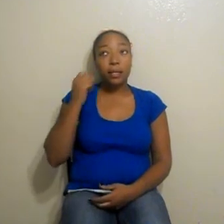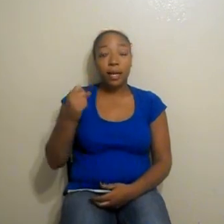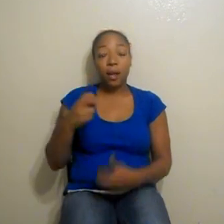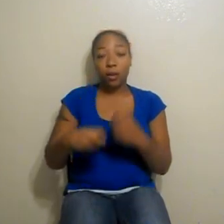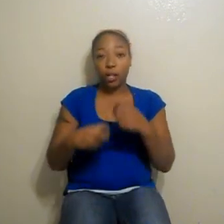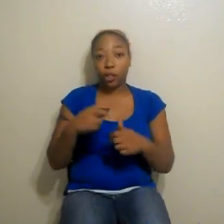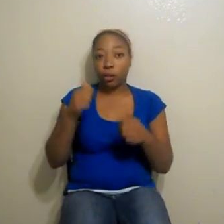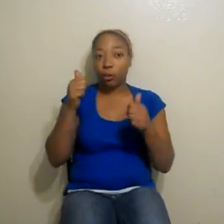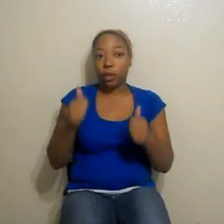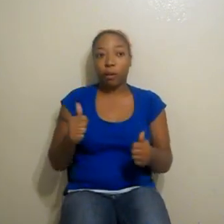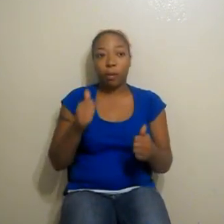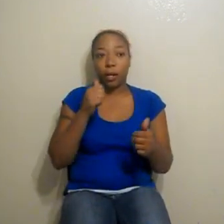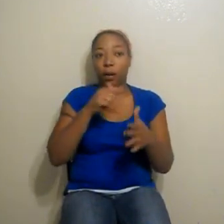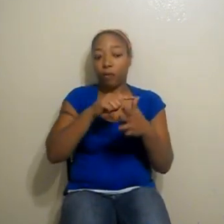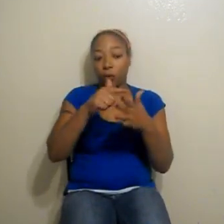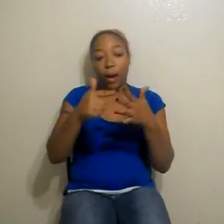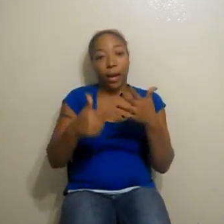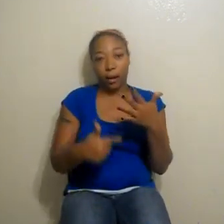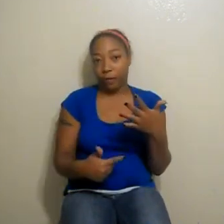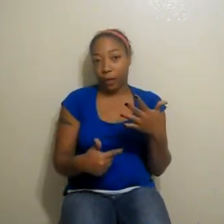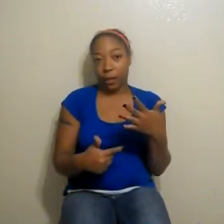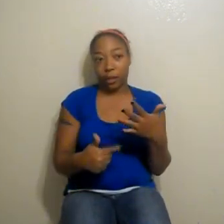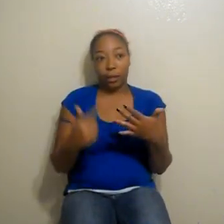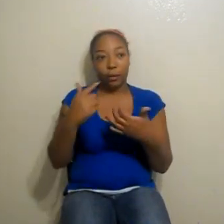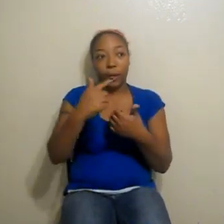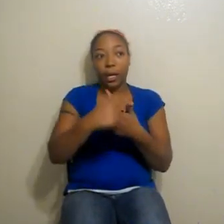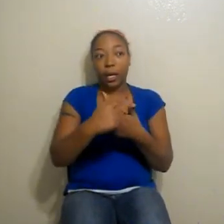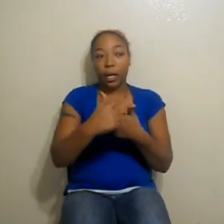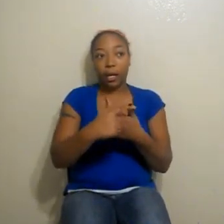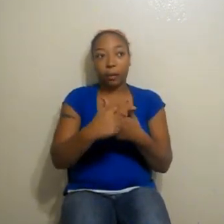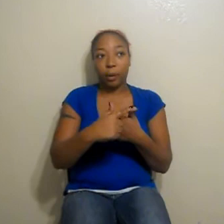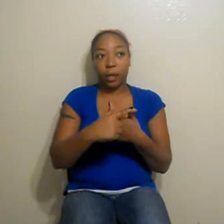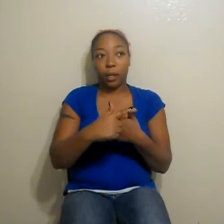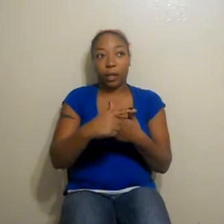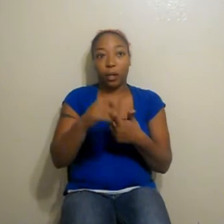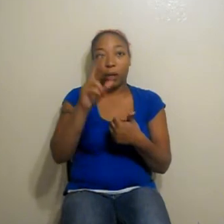Sound issues can be a variety of things. It could be